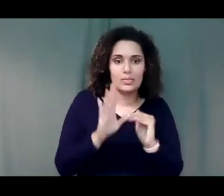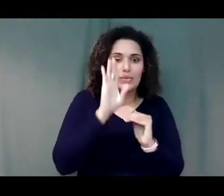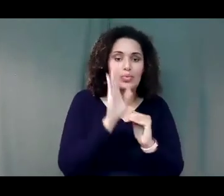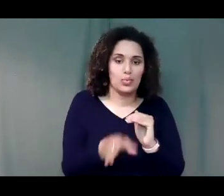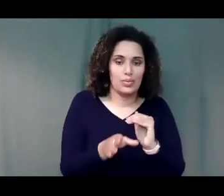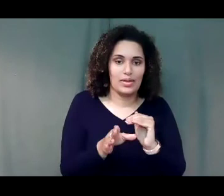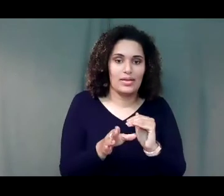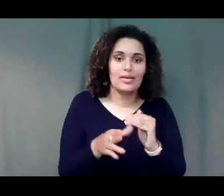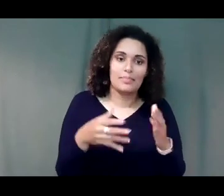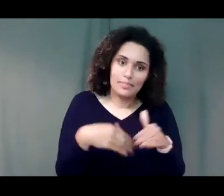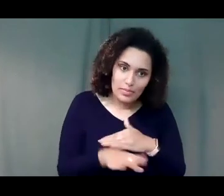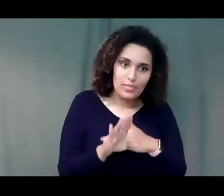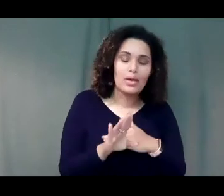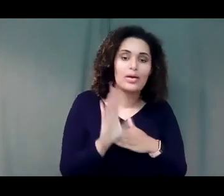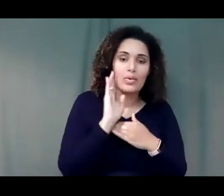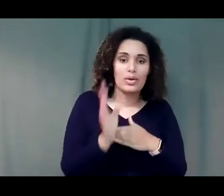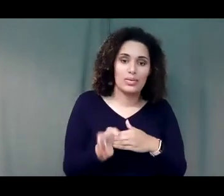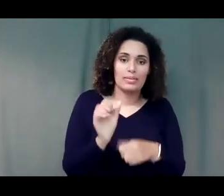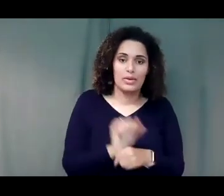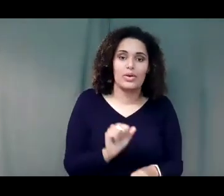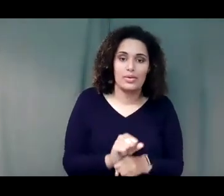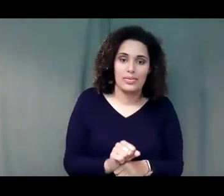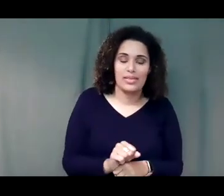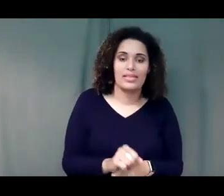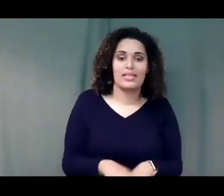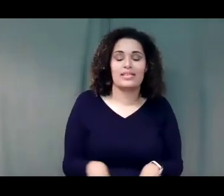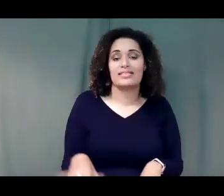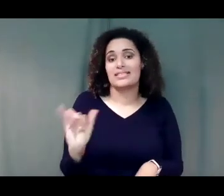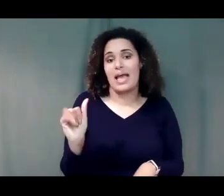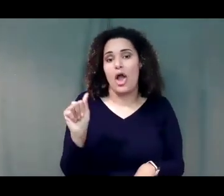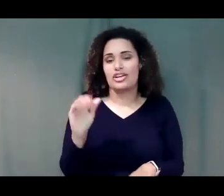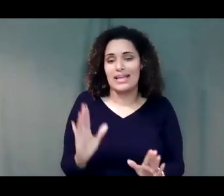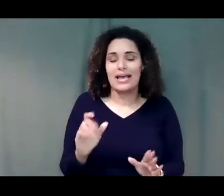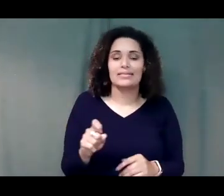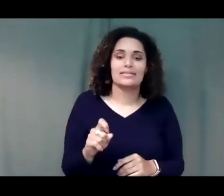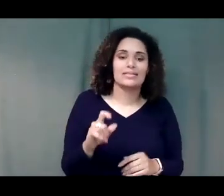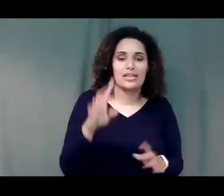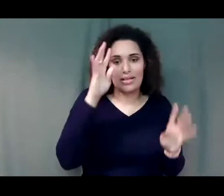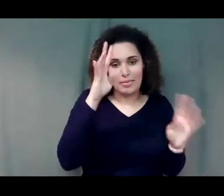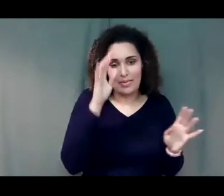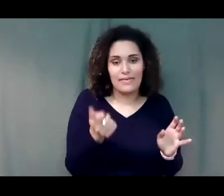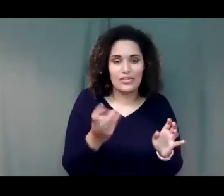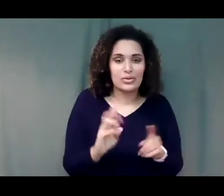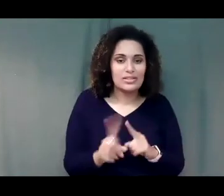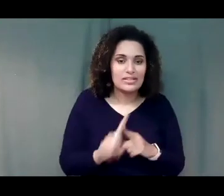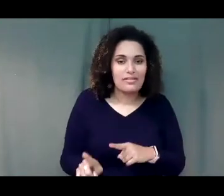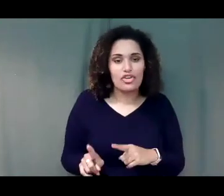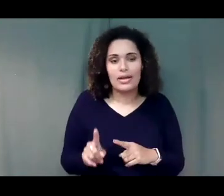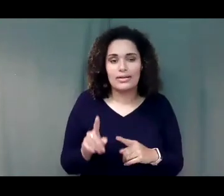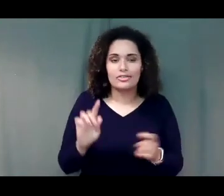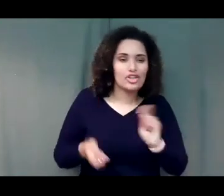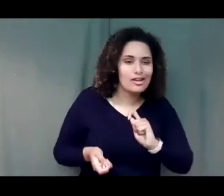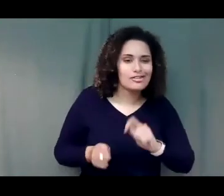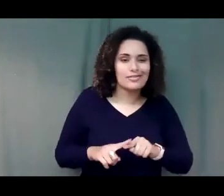occupy, we'll definitely be we're working with the same architect, and we're trying to come up with a few different twists. So you feel like you're in a different place,